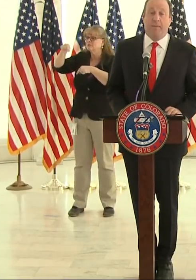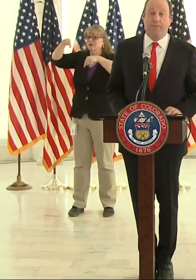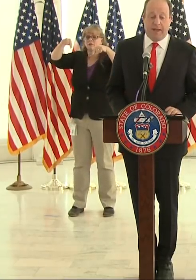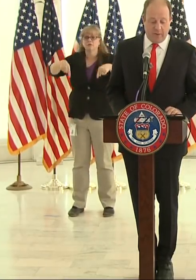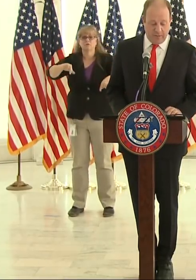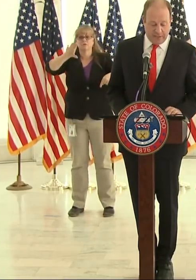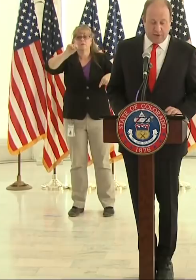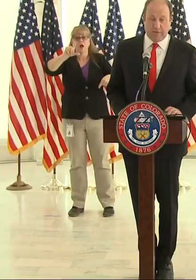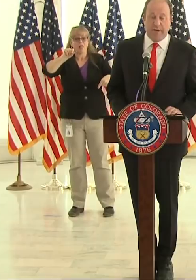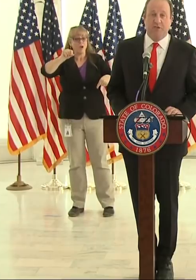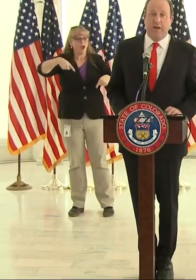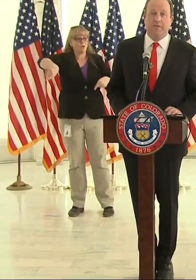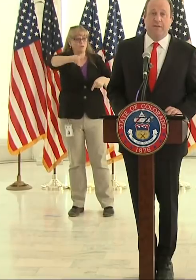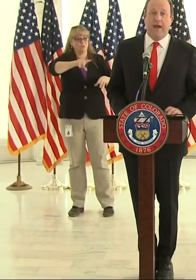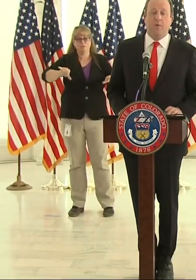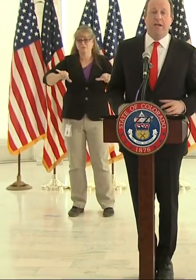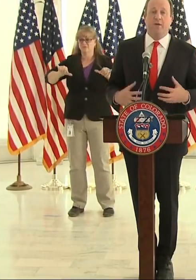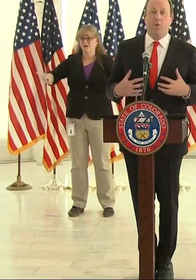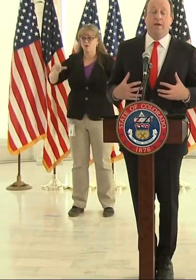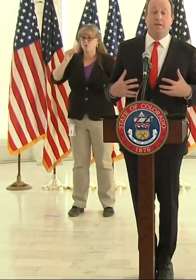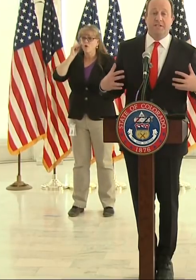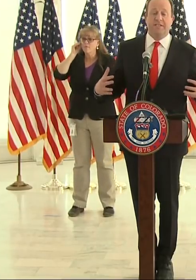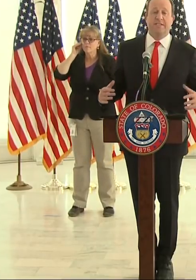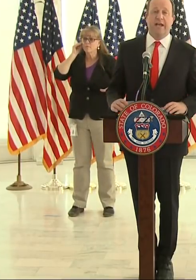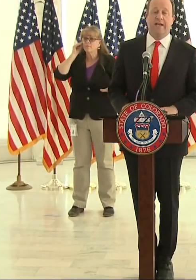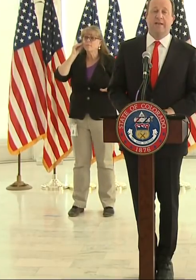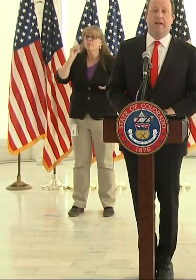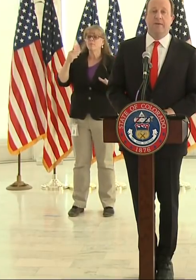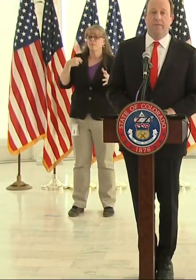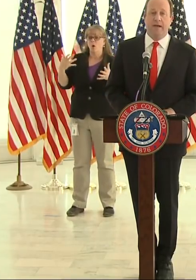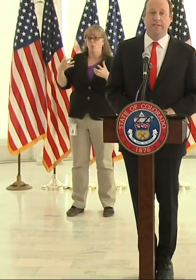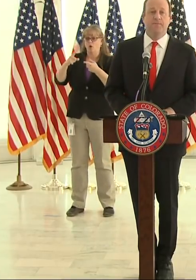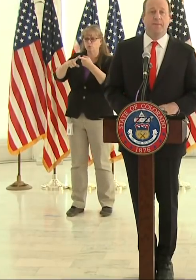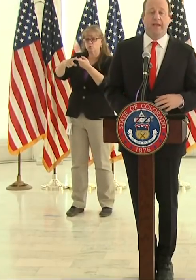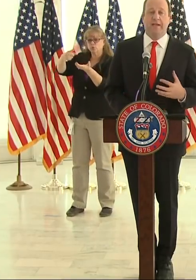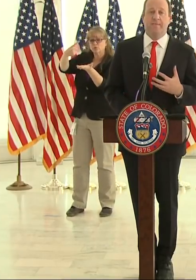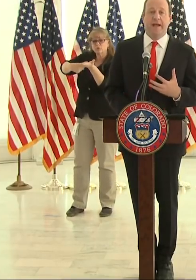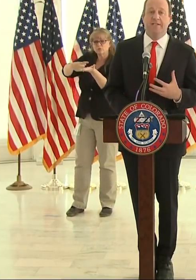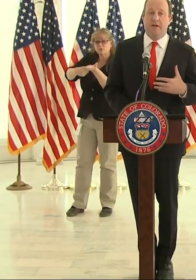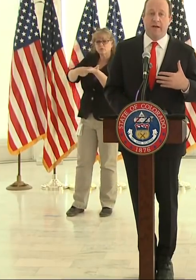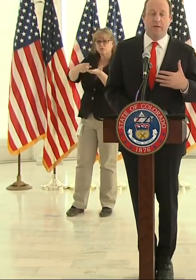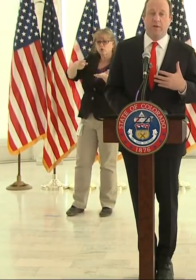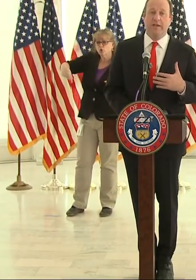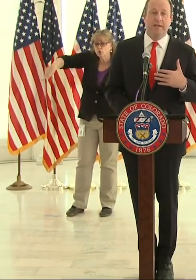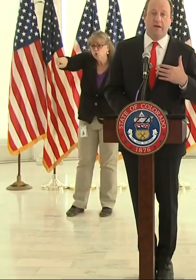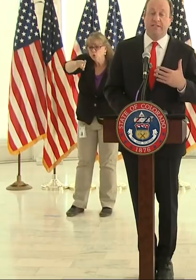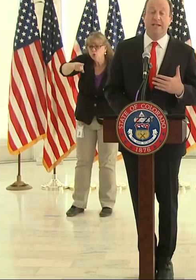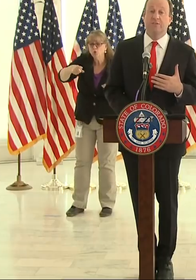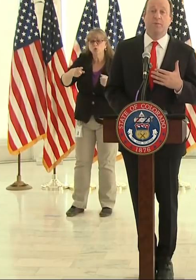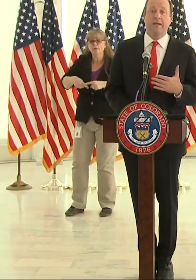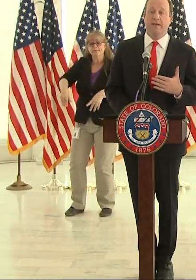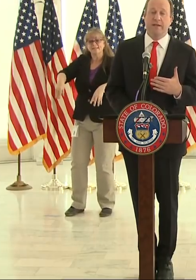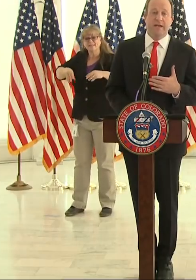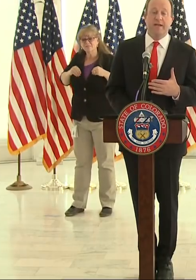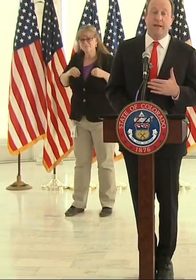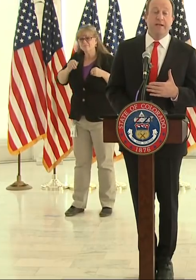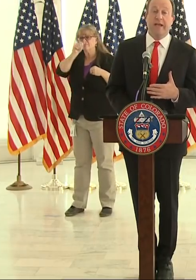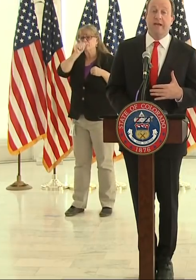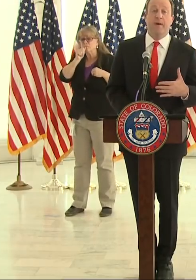marathon, and I want to make sure everybody's ready for that. We need the will to sustain it in the coming months, It depends on, really, our success will